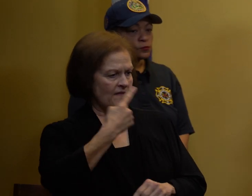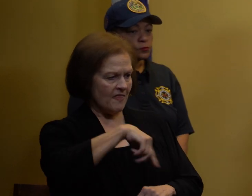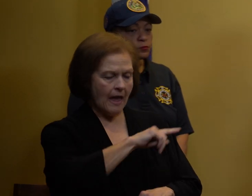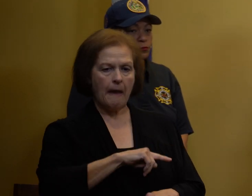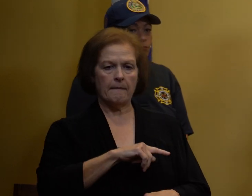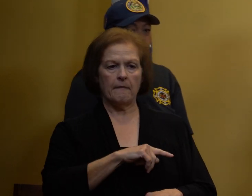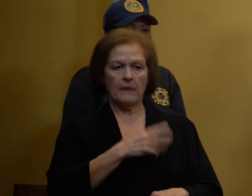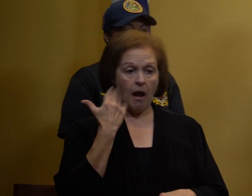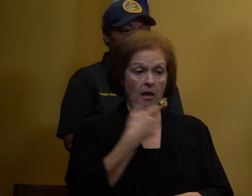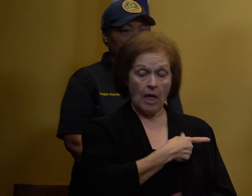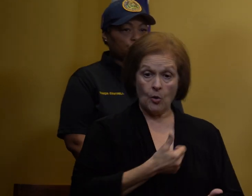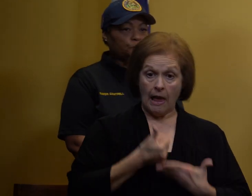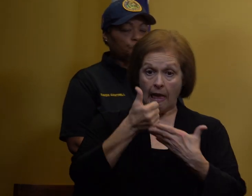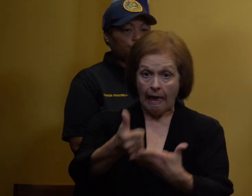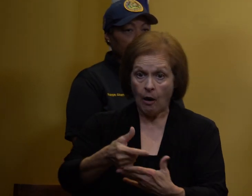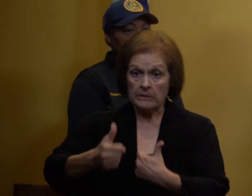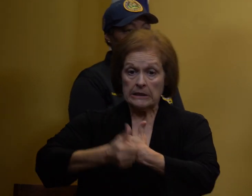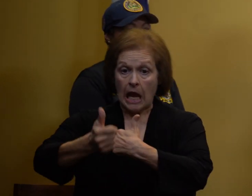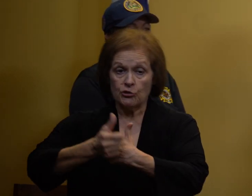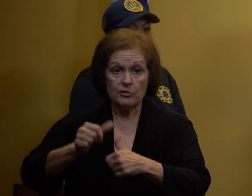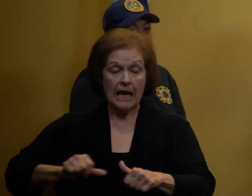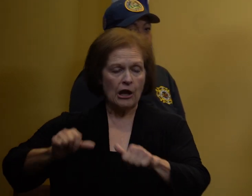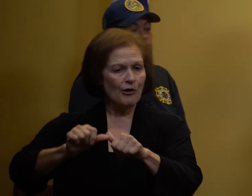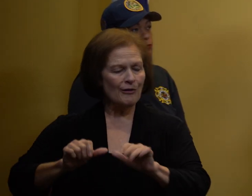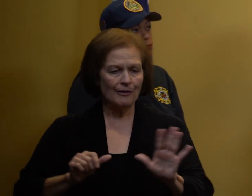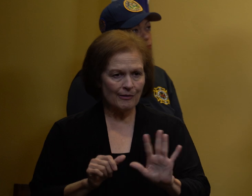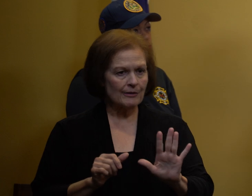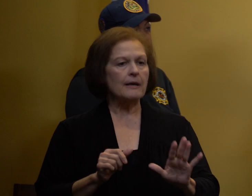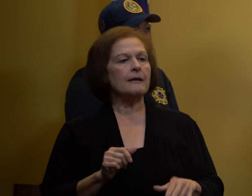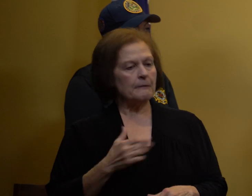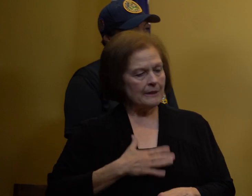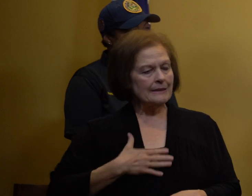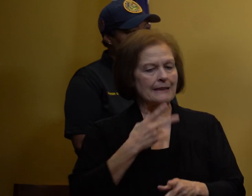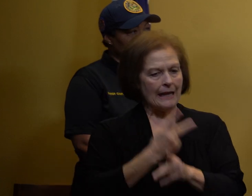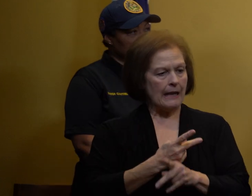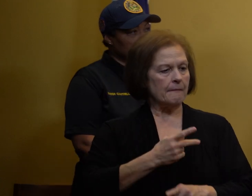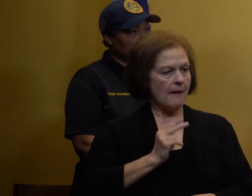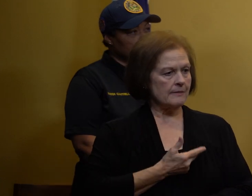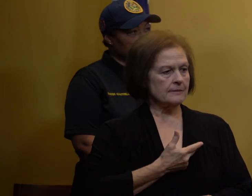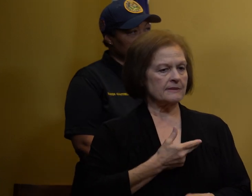who are out looking around, riding around in the storm. Stay at home, be safe, help us keep our first responders safe.